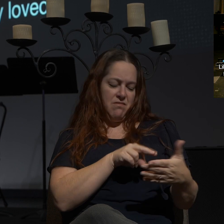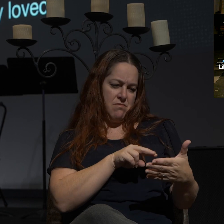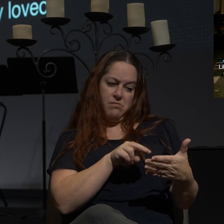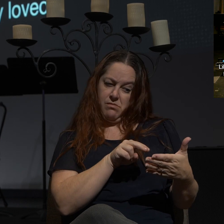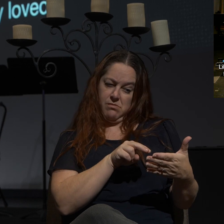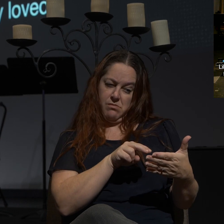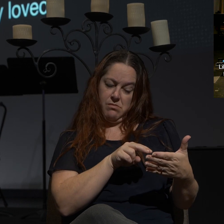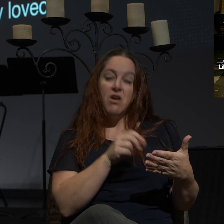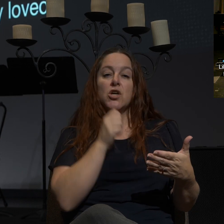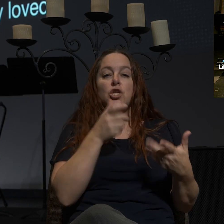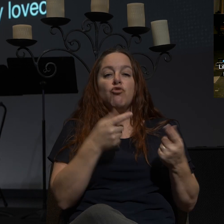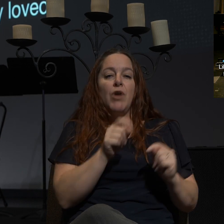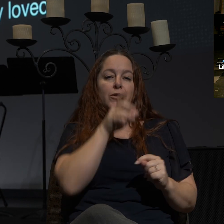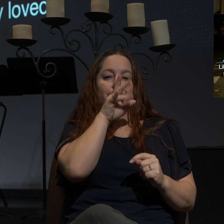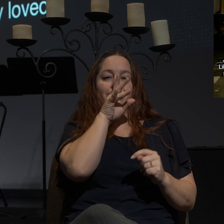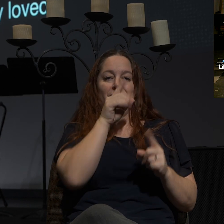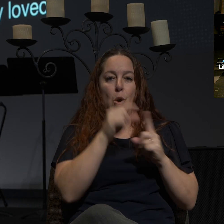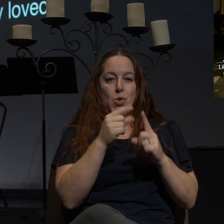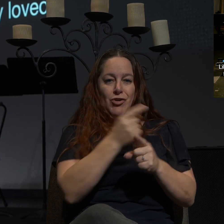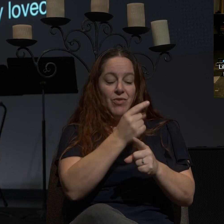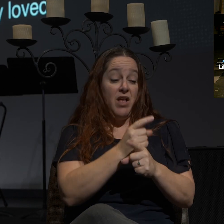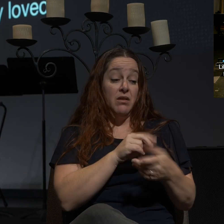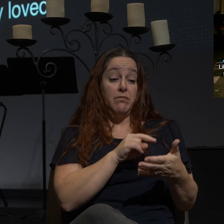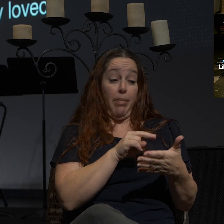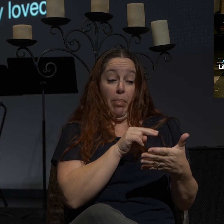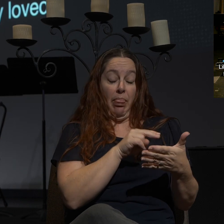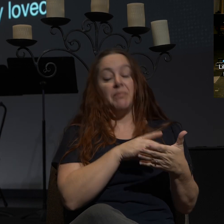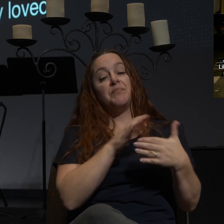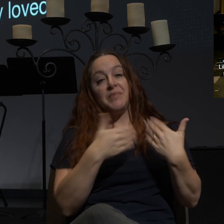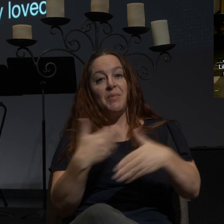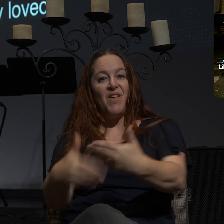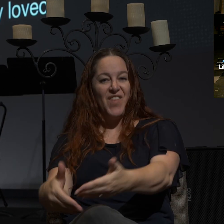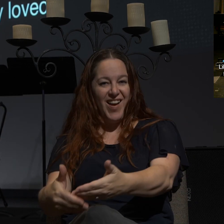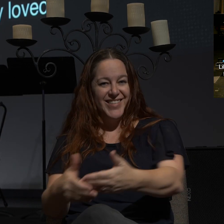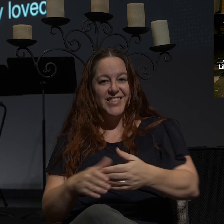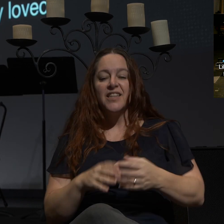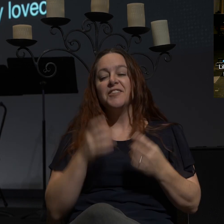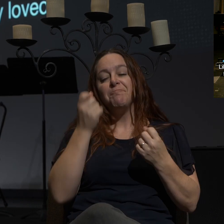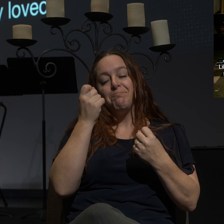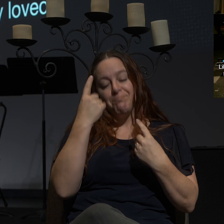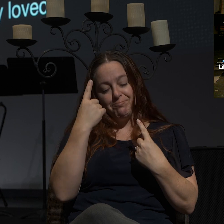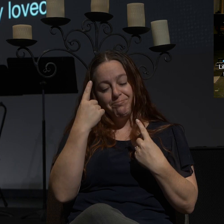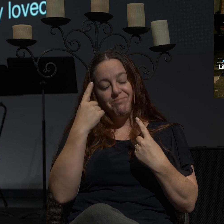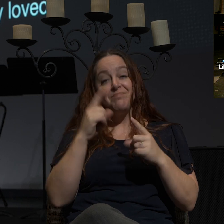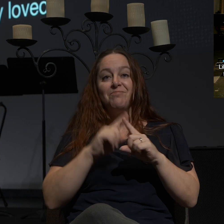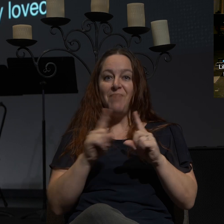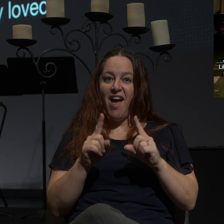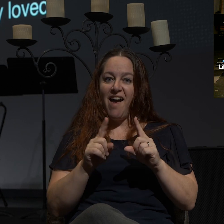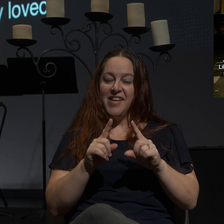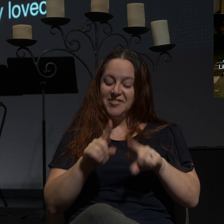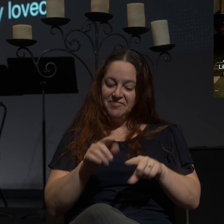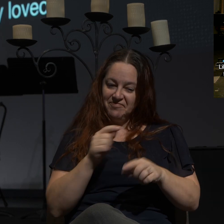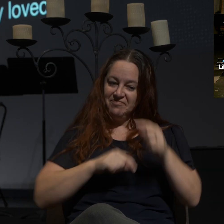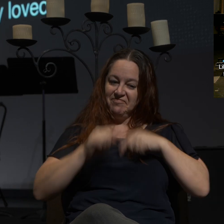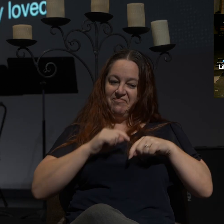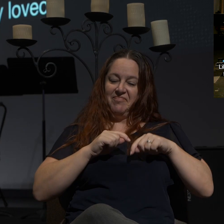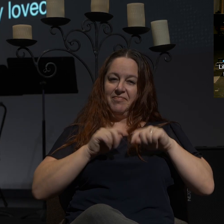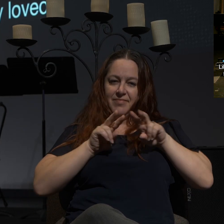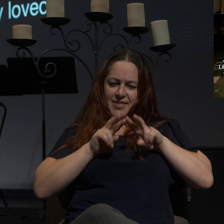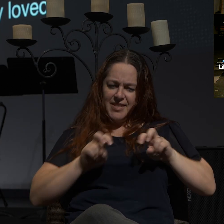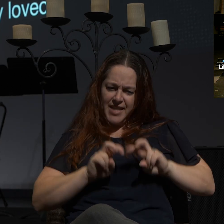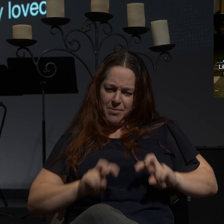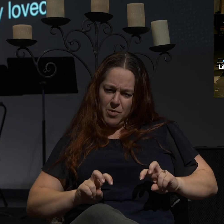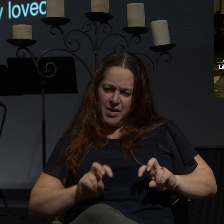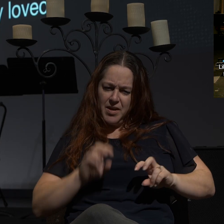Most of us don't even try to pronounce it correctly. And move on. And that's understandable. But if you do a little digging, take a moment,